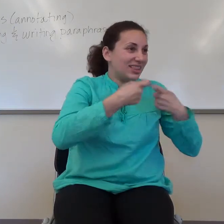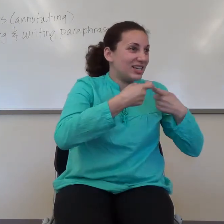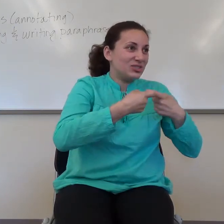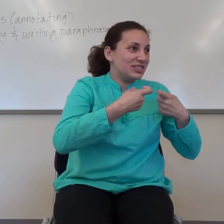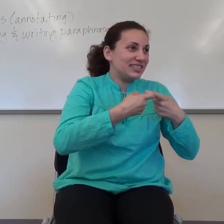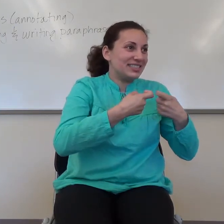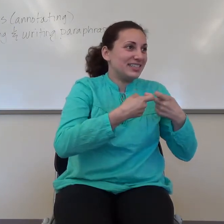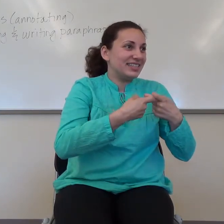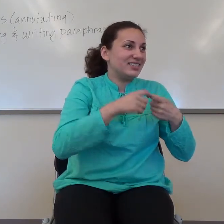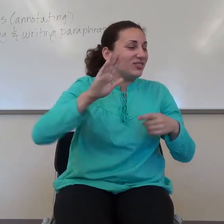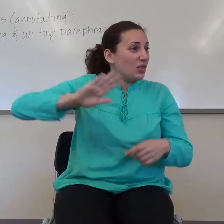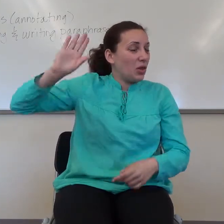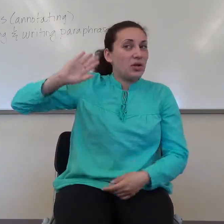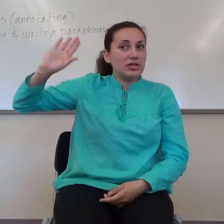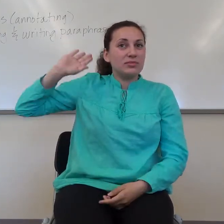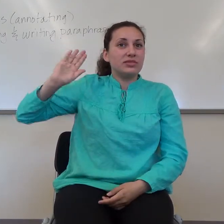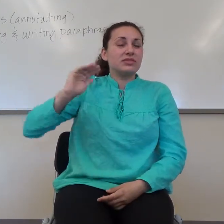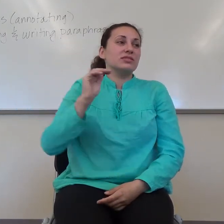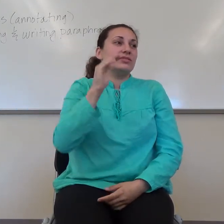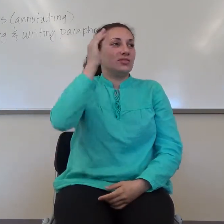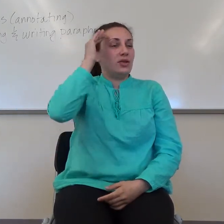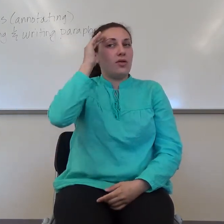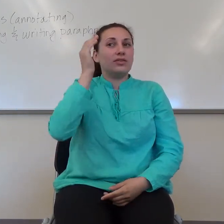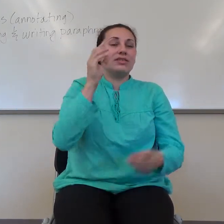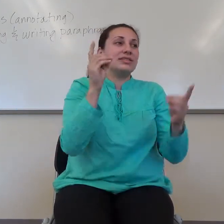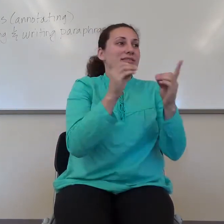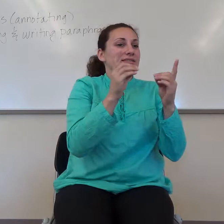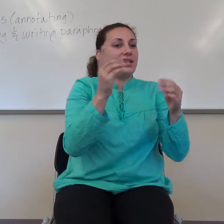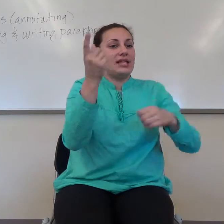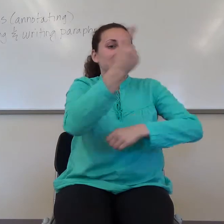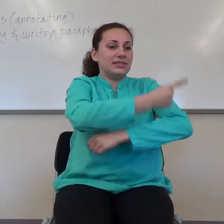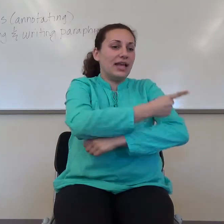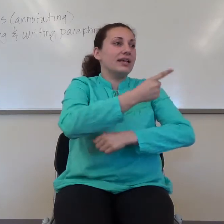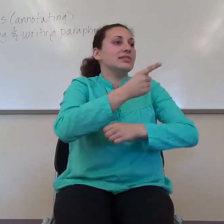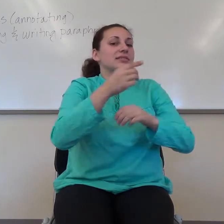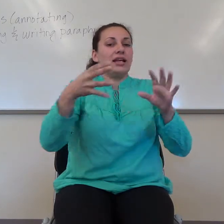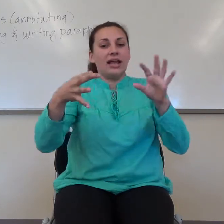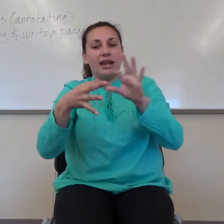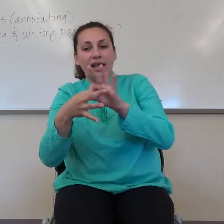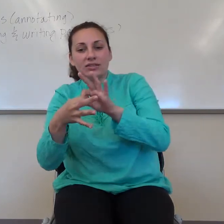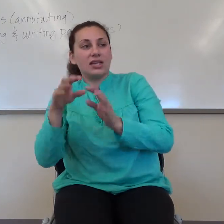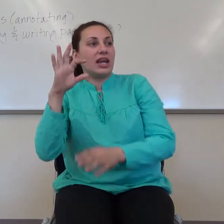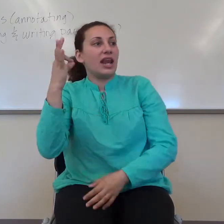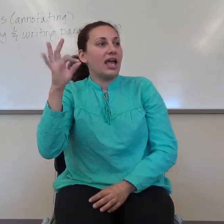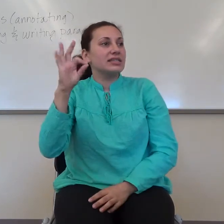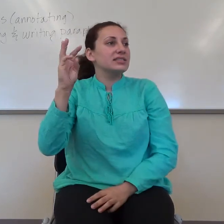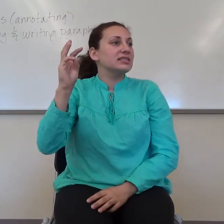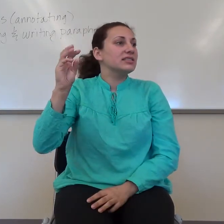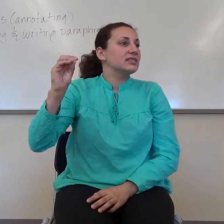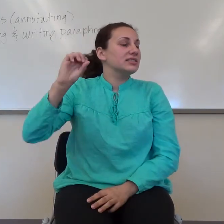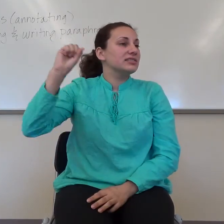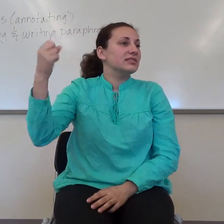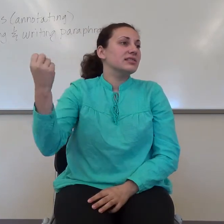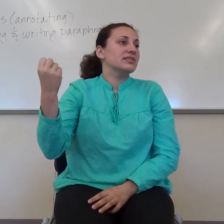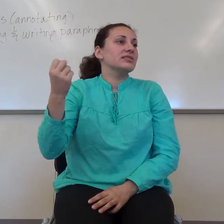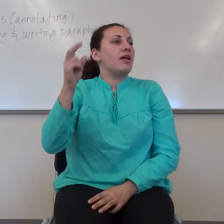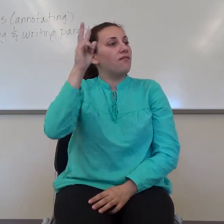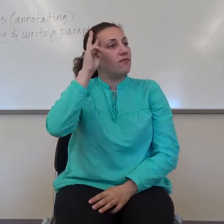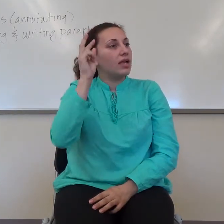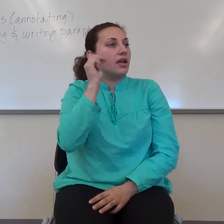the dates, the connection with the 60s, Vietnam, and that kind of thing. Use